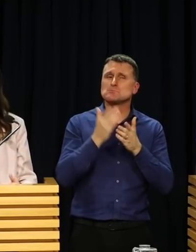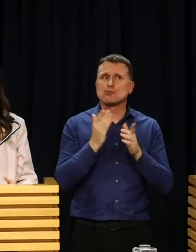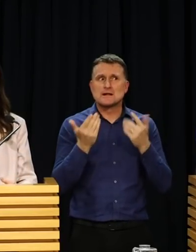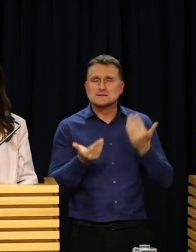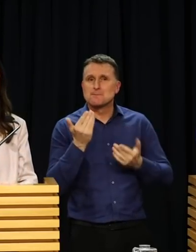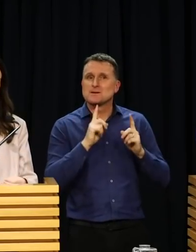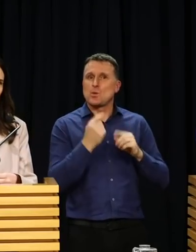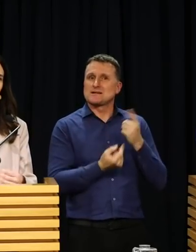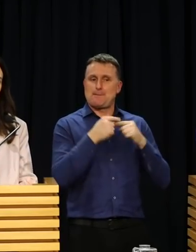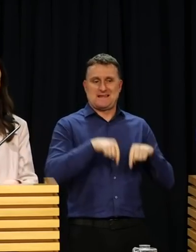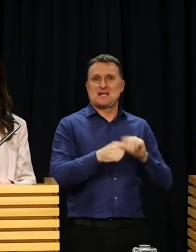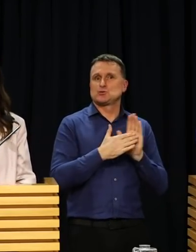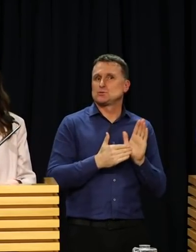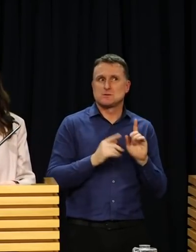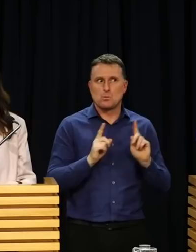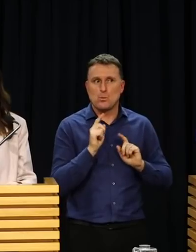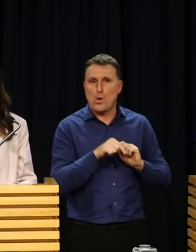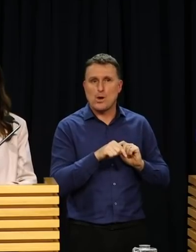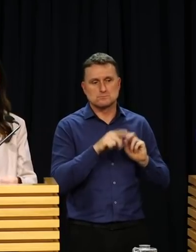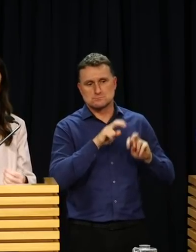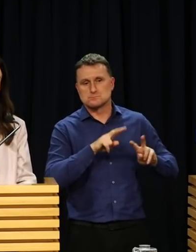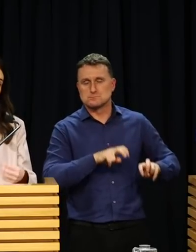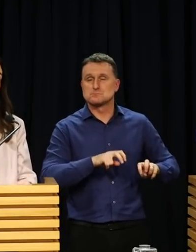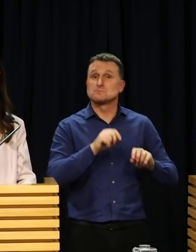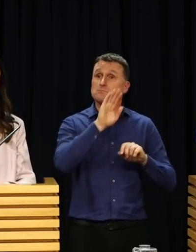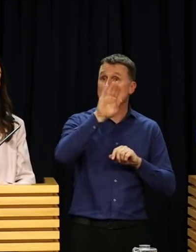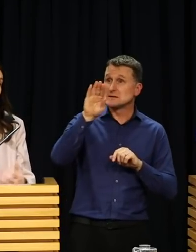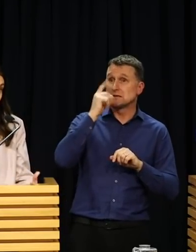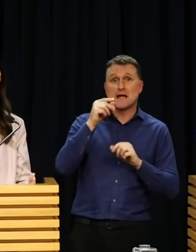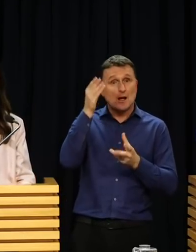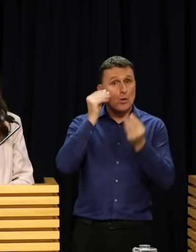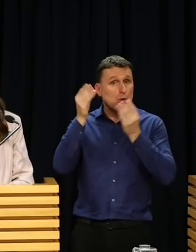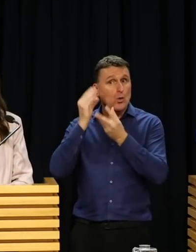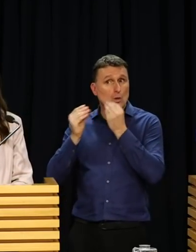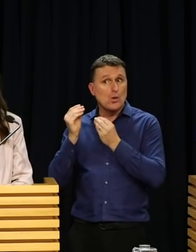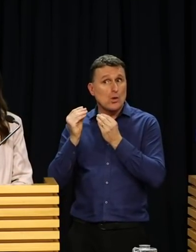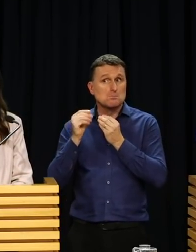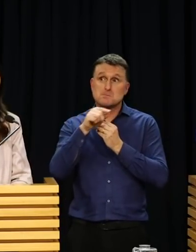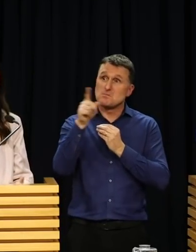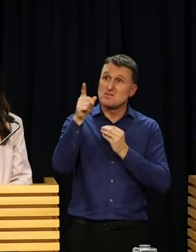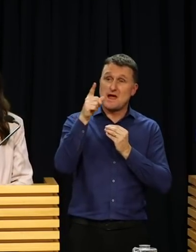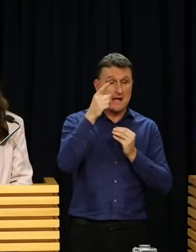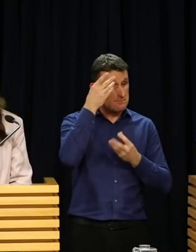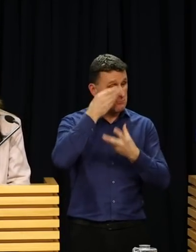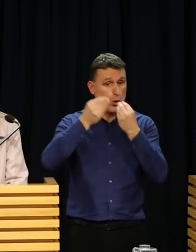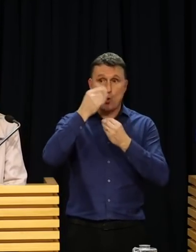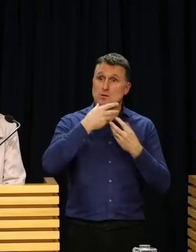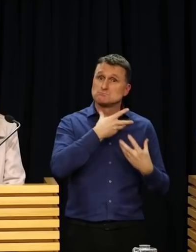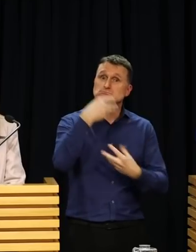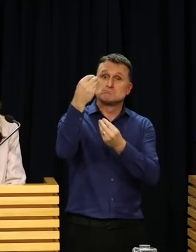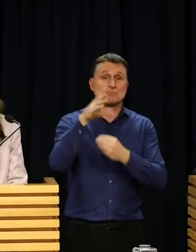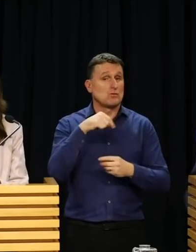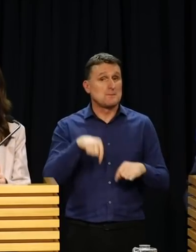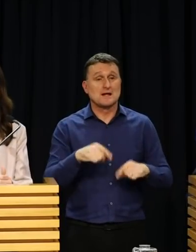of your own country. And so, yes, there are things that we can learn from others, but there are things that people may be able to learn from us. Will you approve